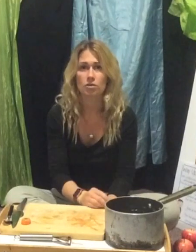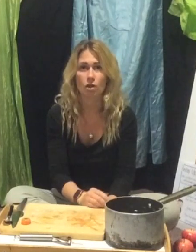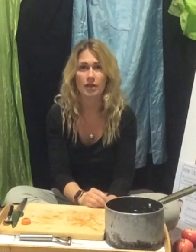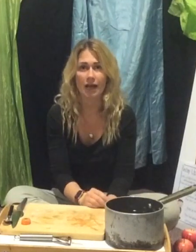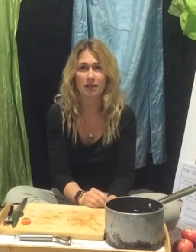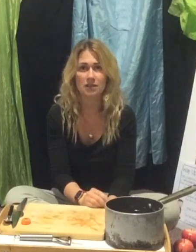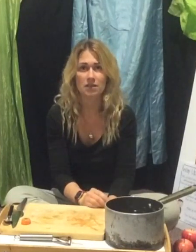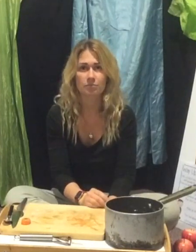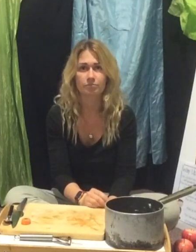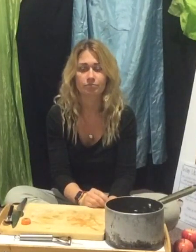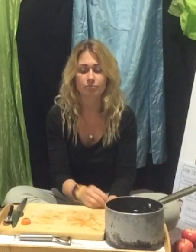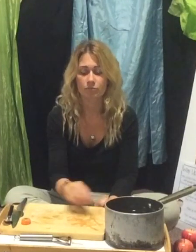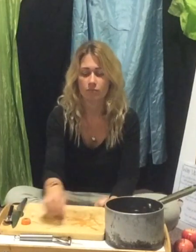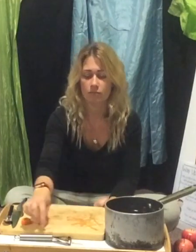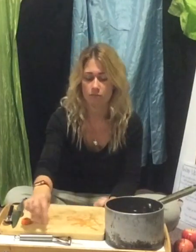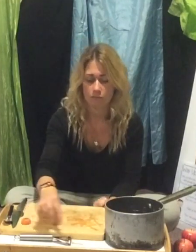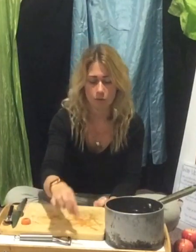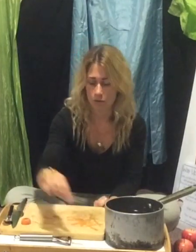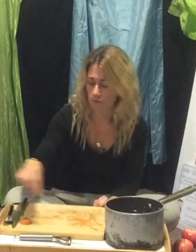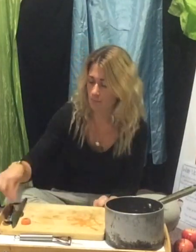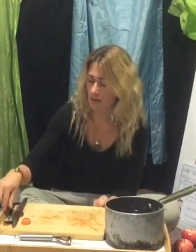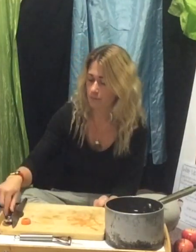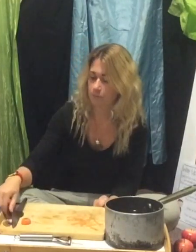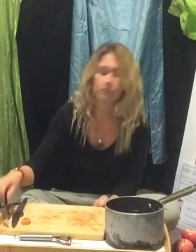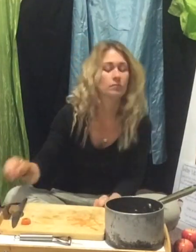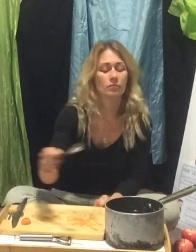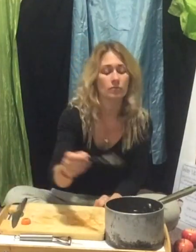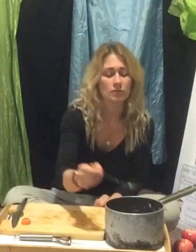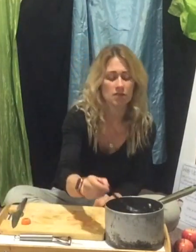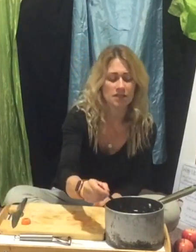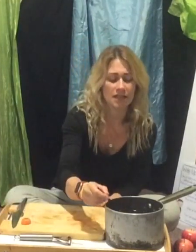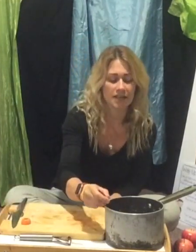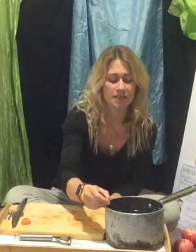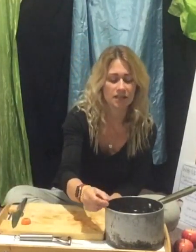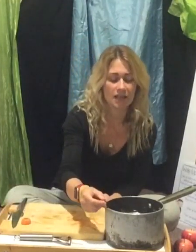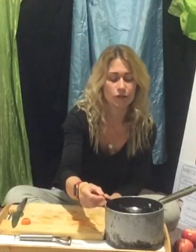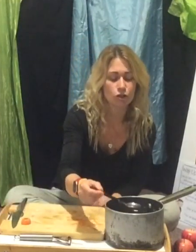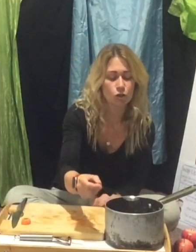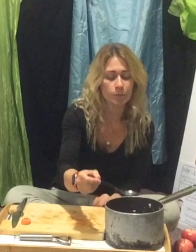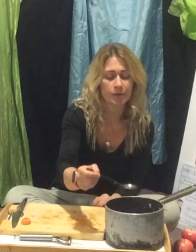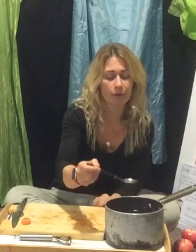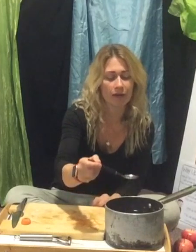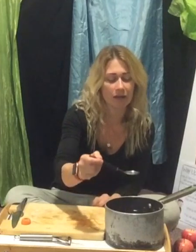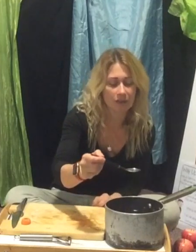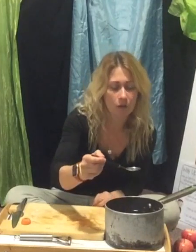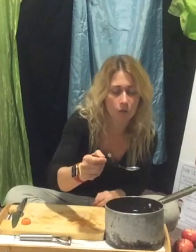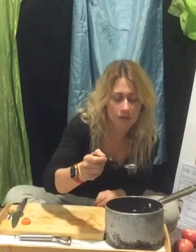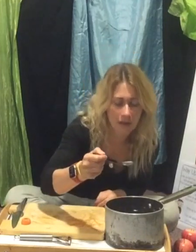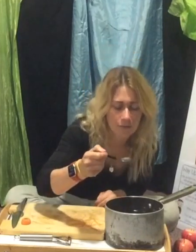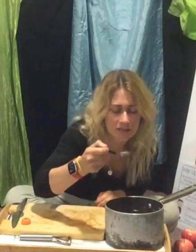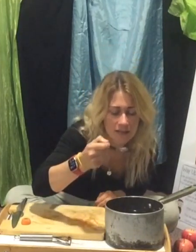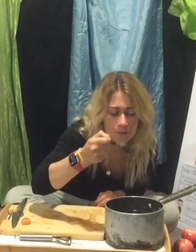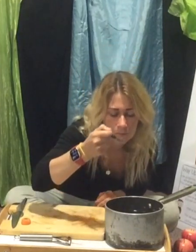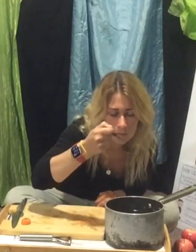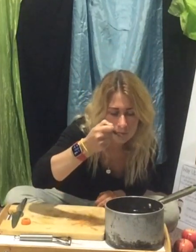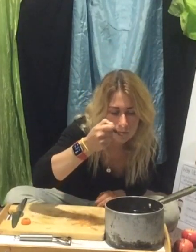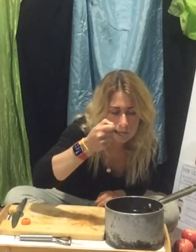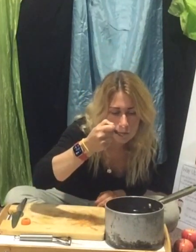so next, one of the men tasted their soup. Now it had their one carrot in.